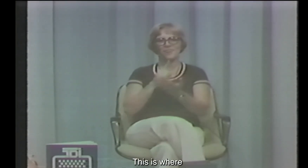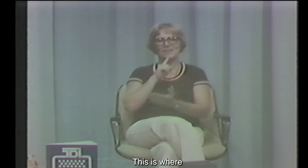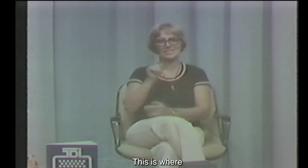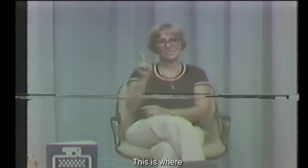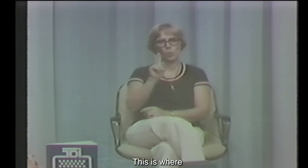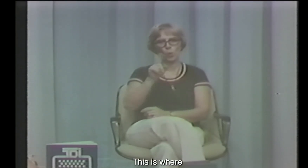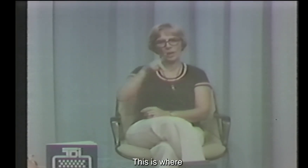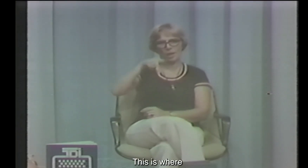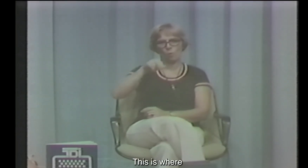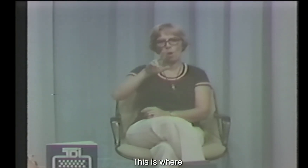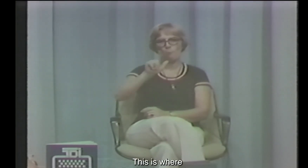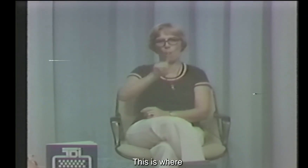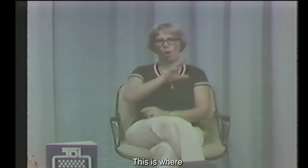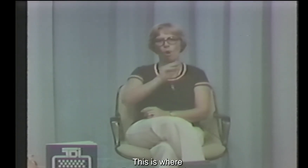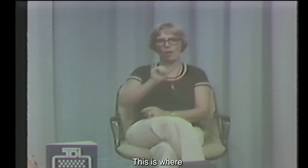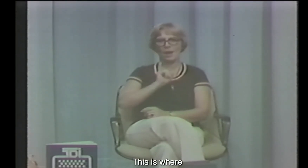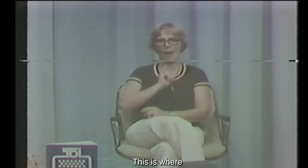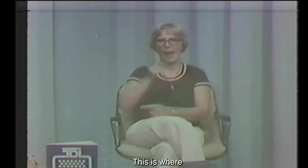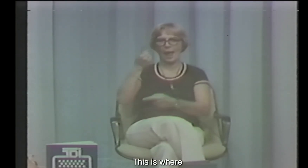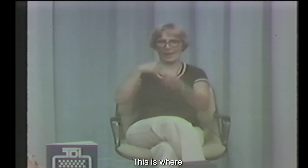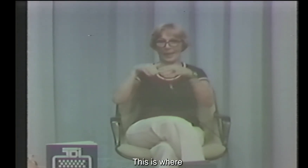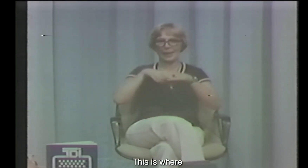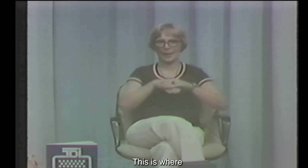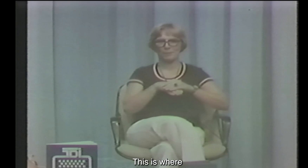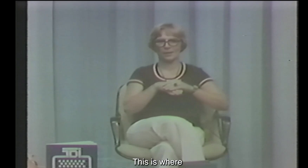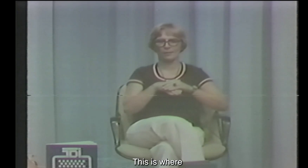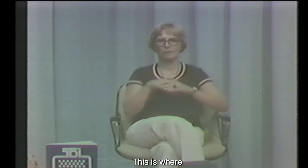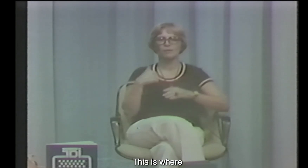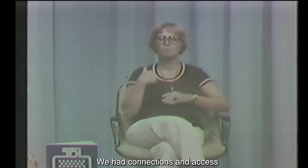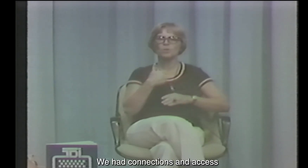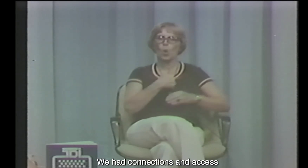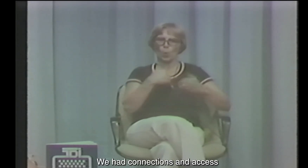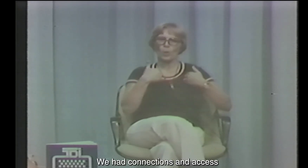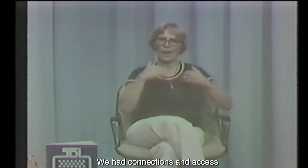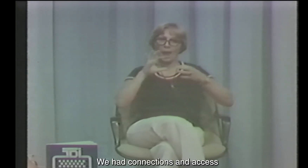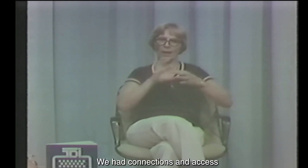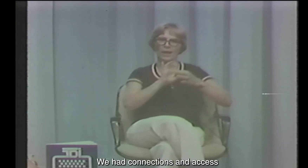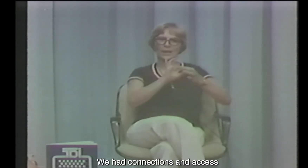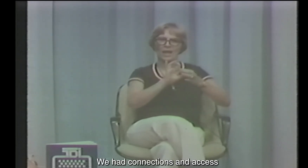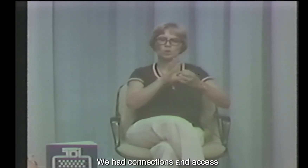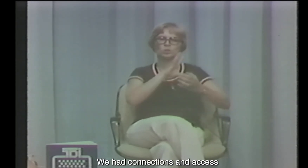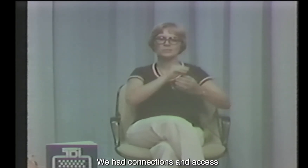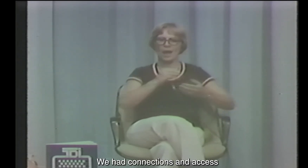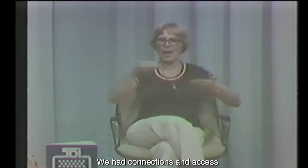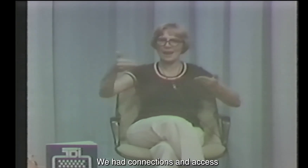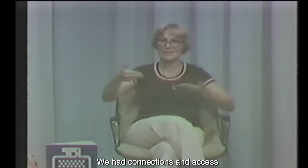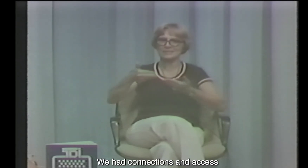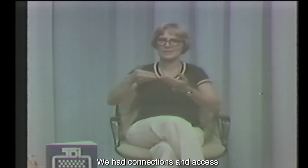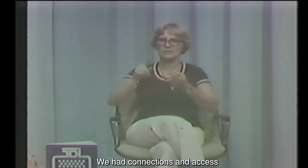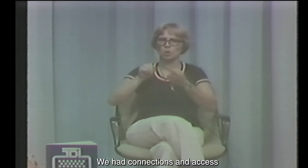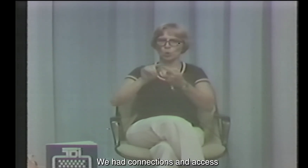This is where Paul and I came in. We had connection and access to